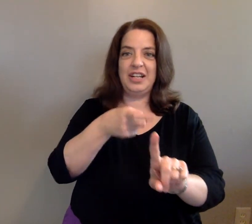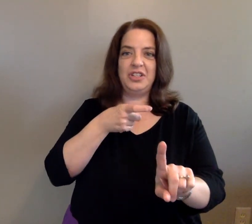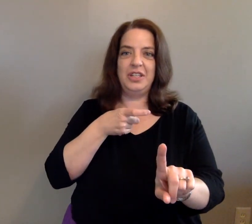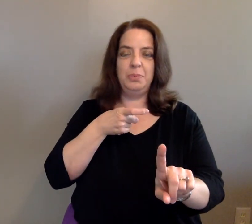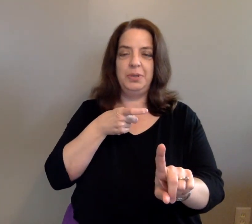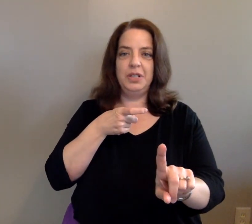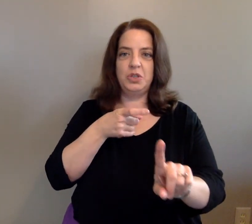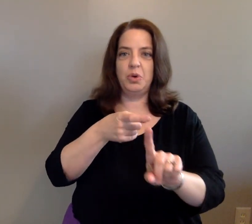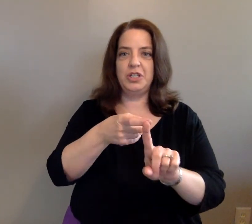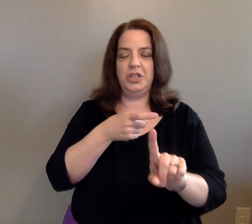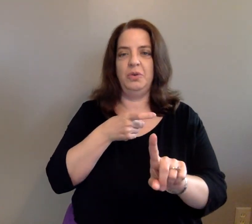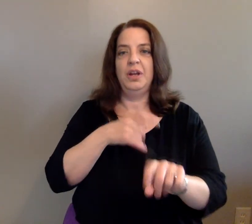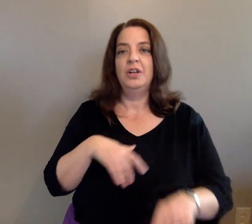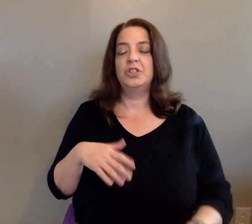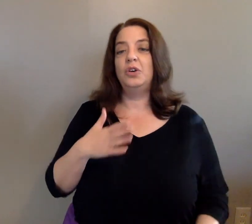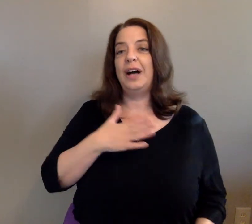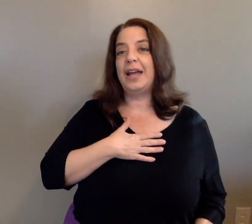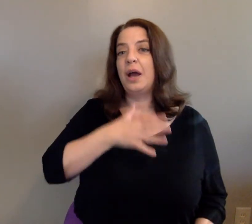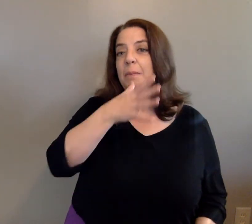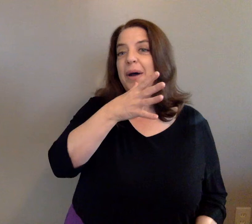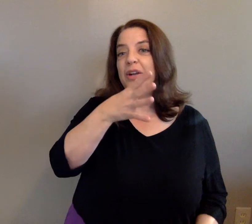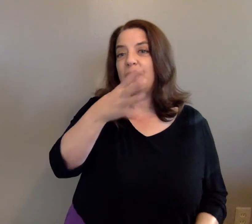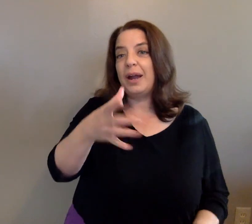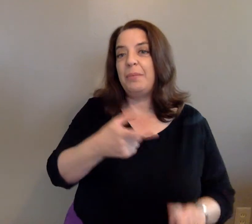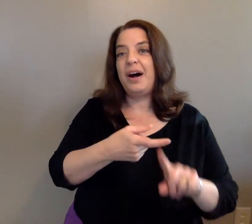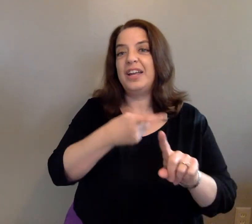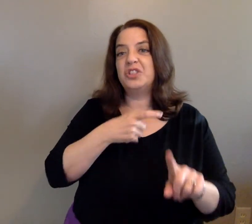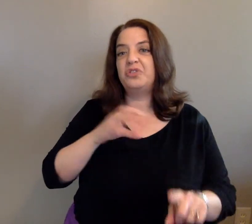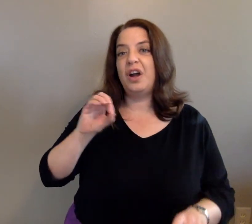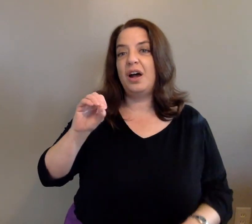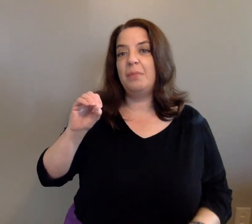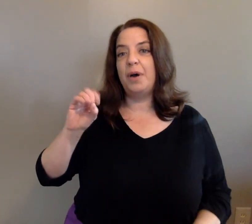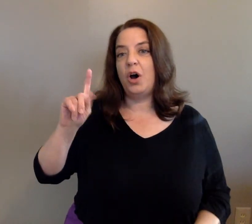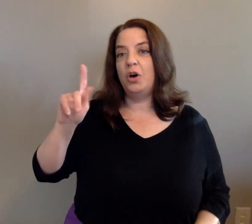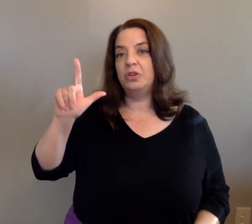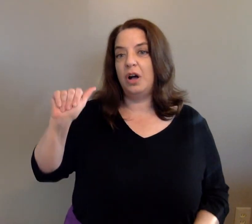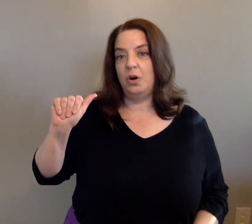and then you pull it towards you. So like, my grandma is from Oklahoma.